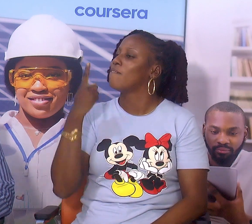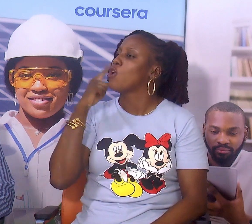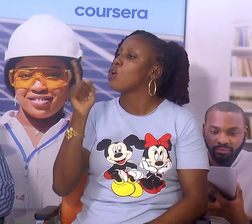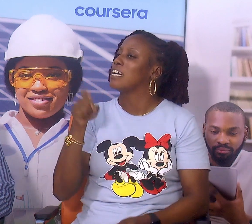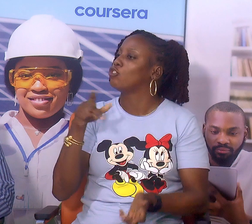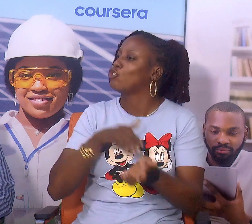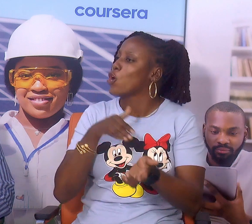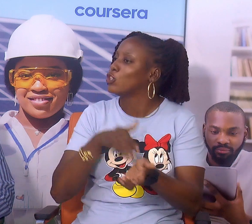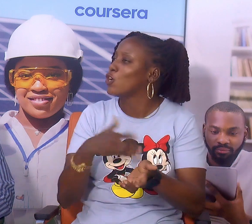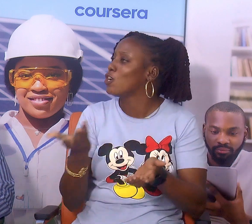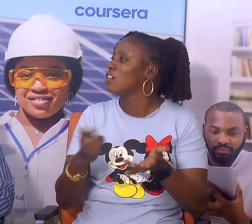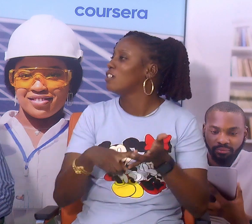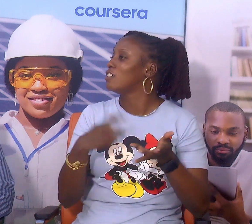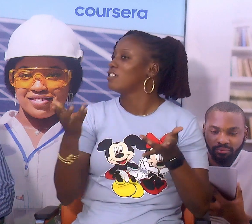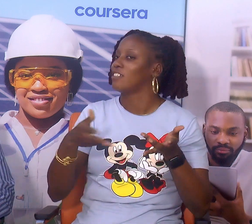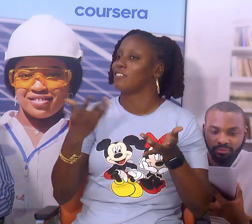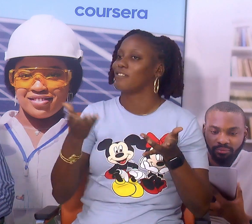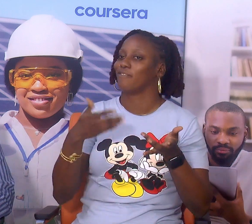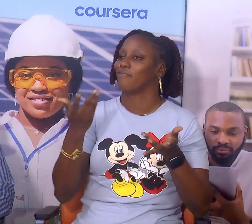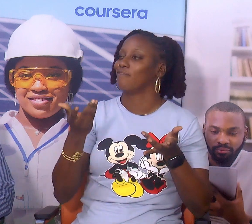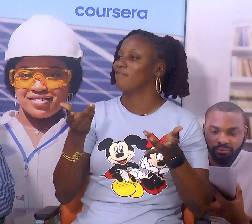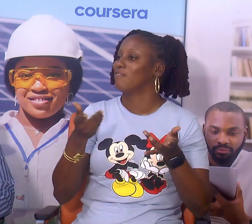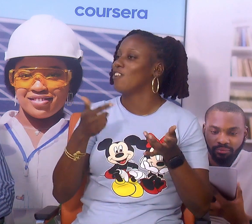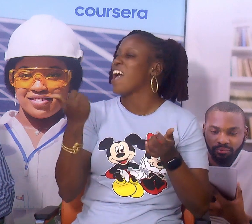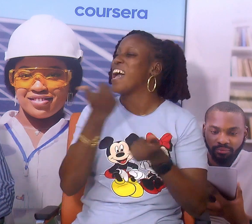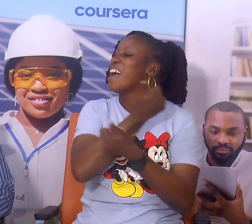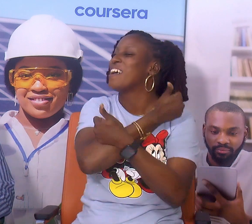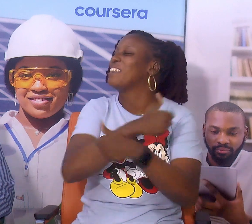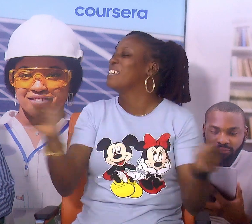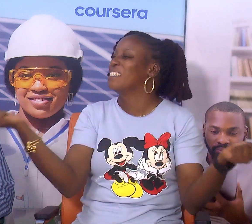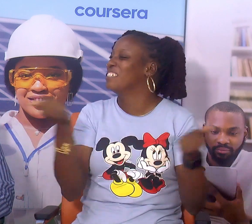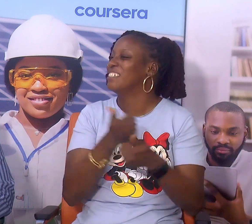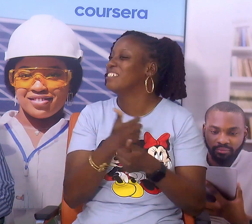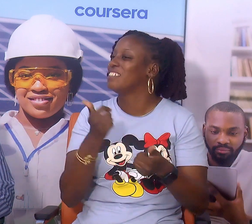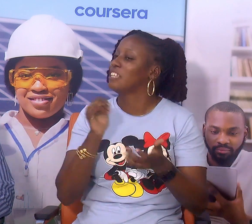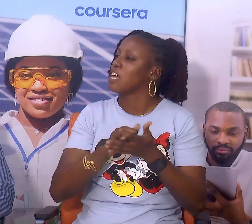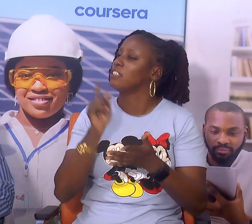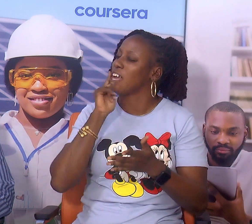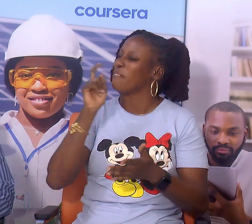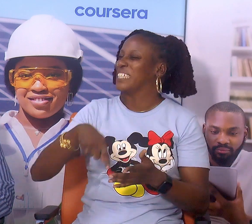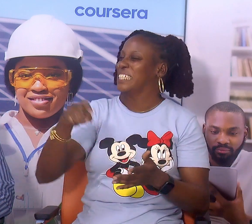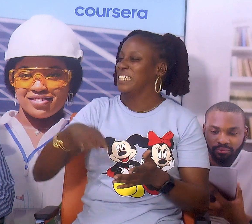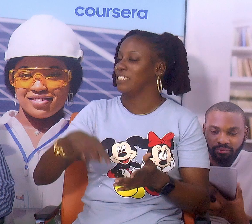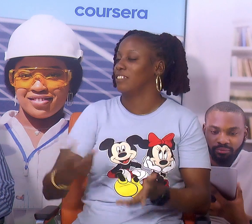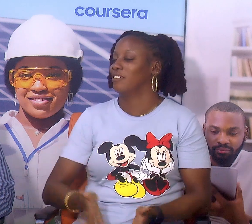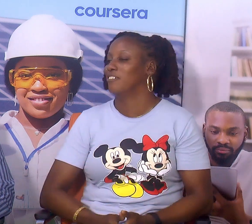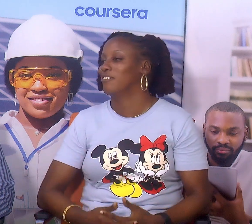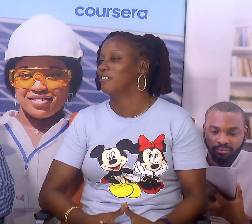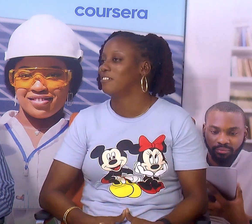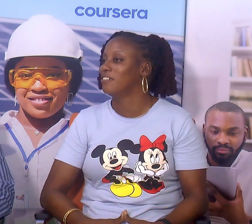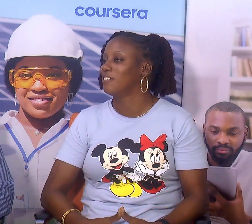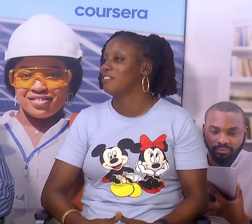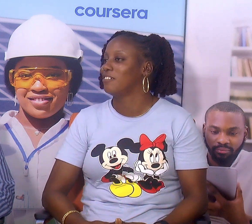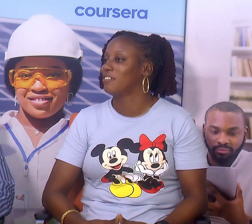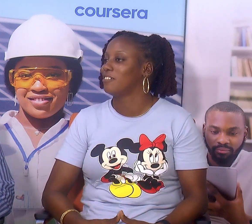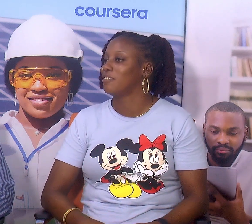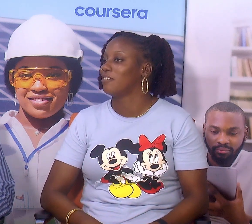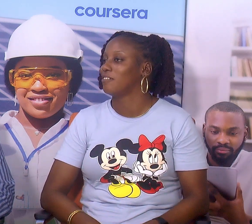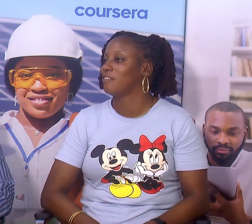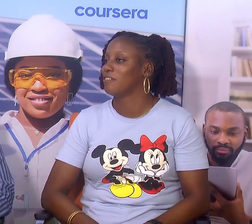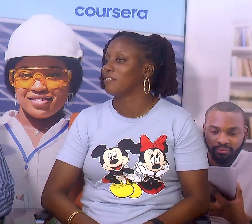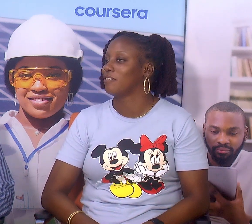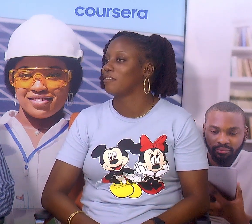One thing that can help us is video phones for, so if I want a doctor, I can make that